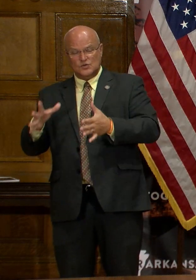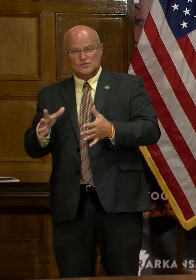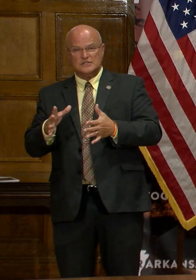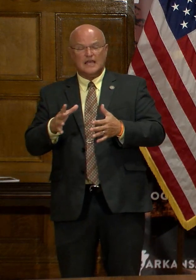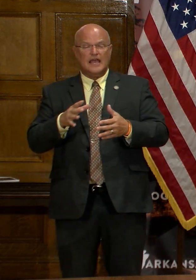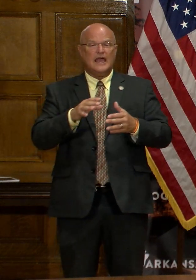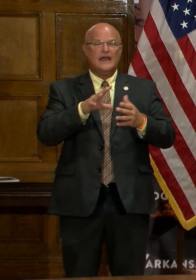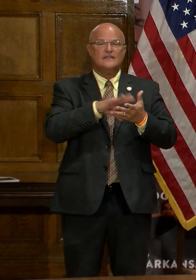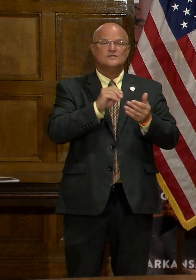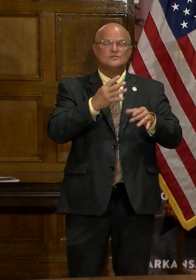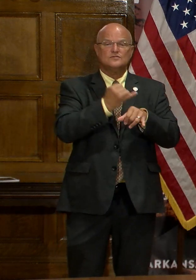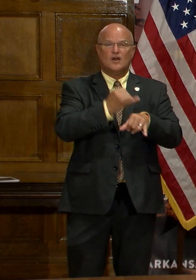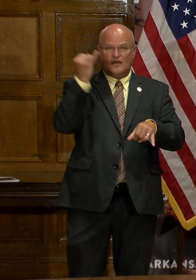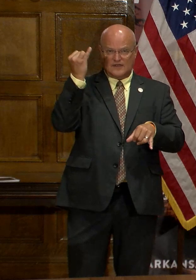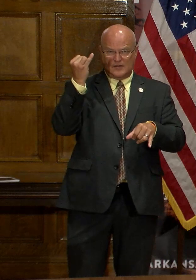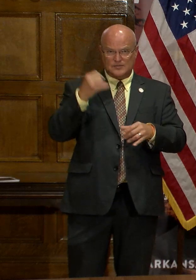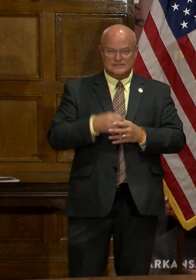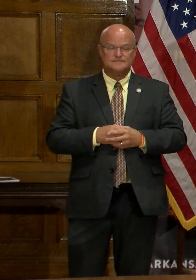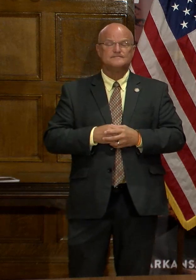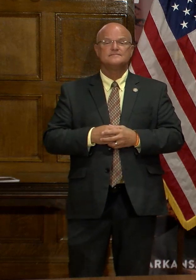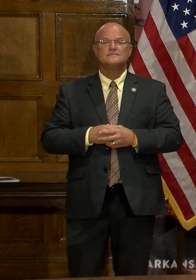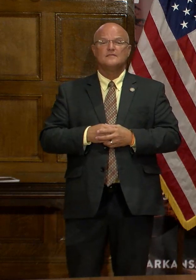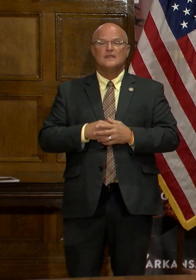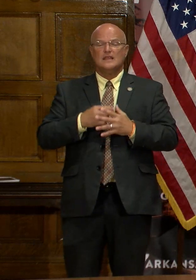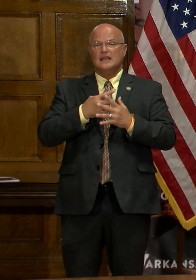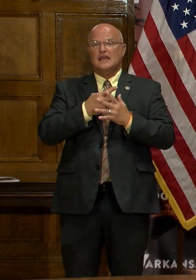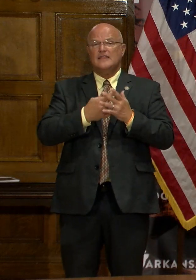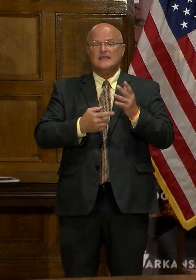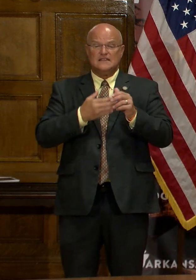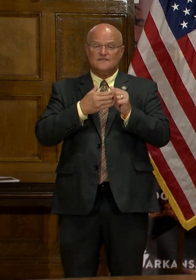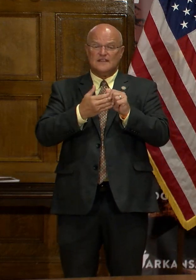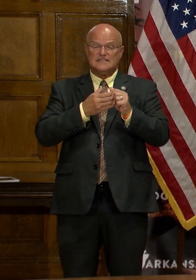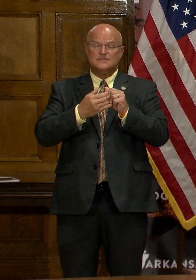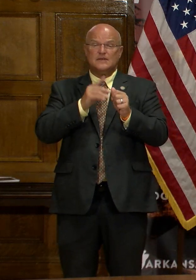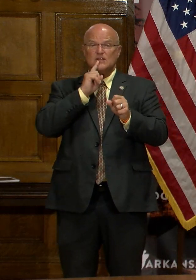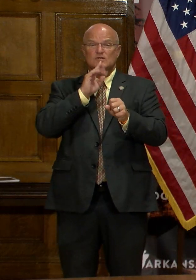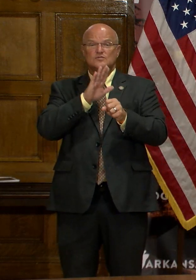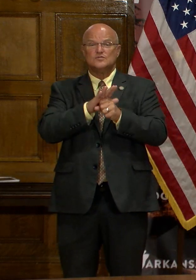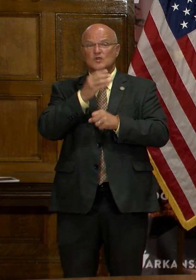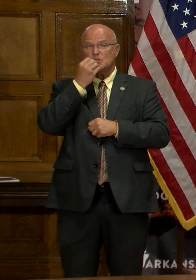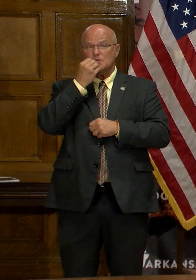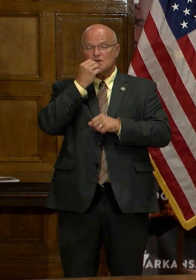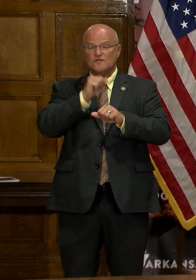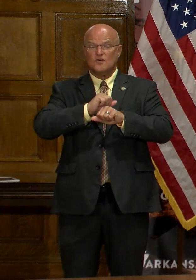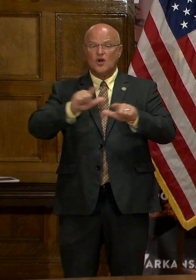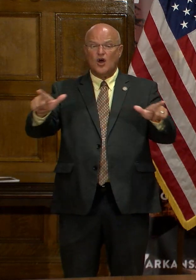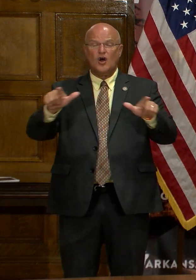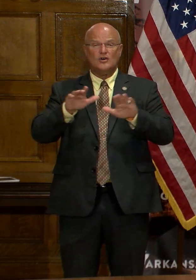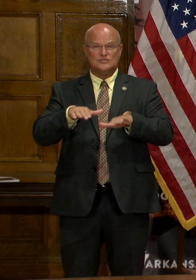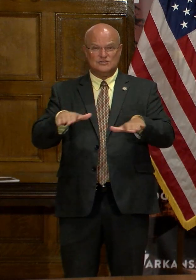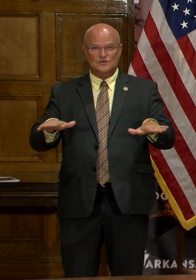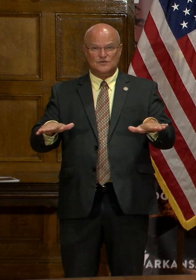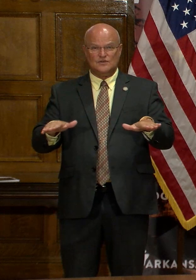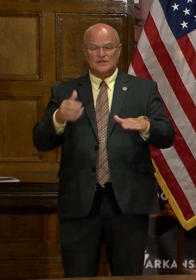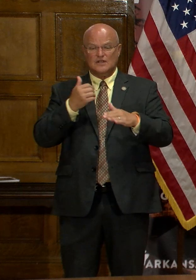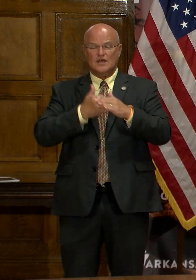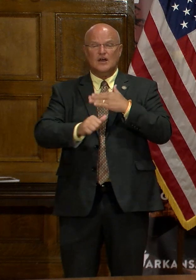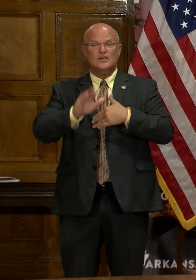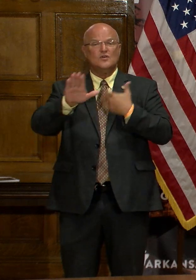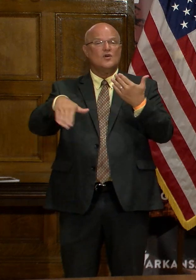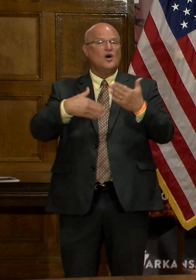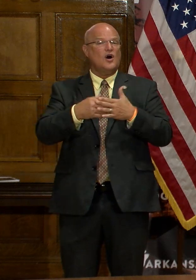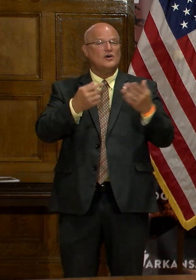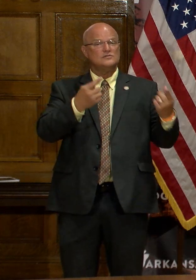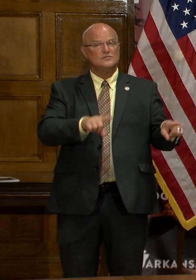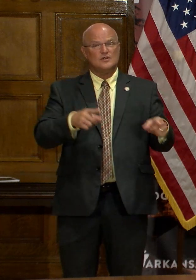for virtual instruction. These flexibilities ensure meal options for all children that under all